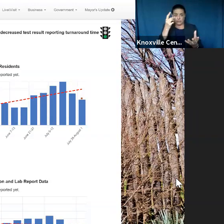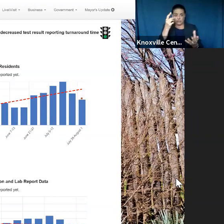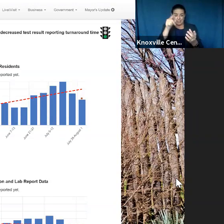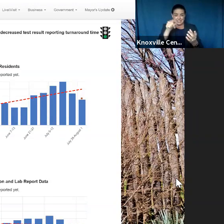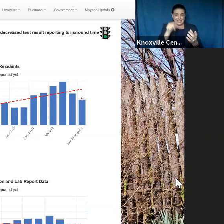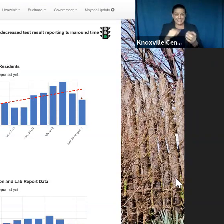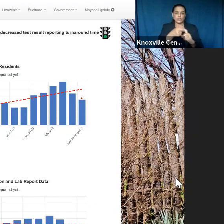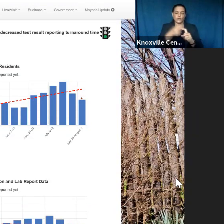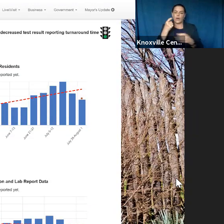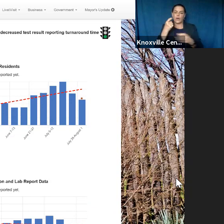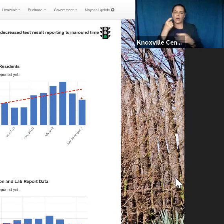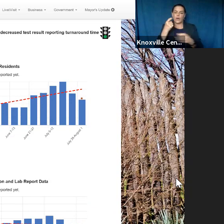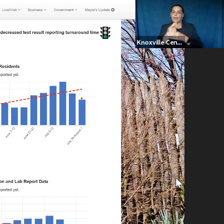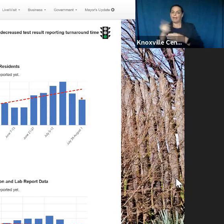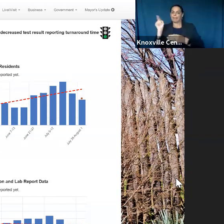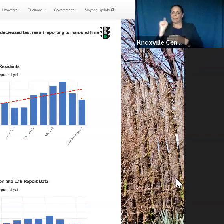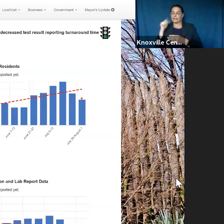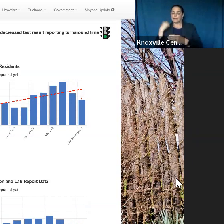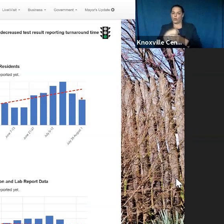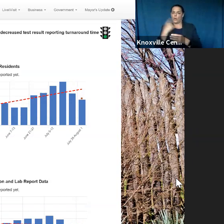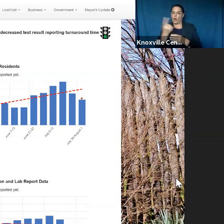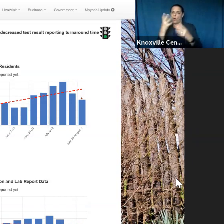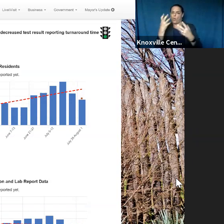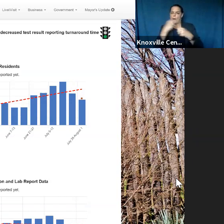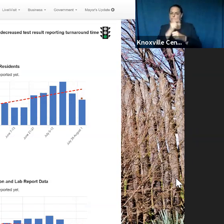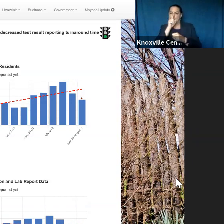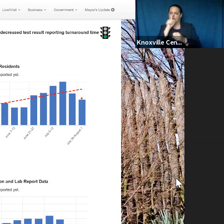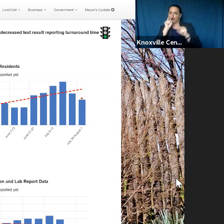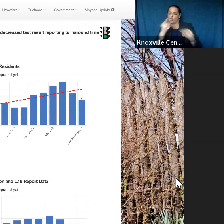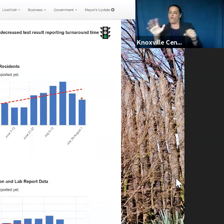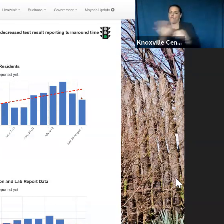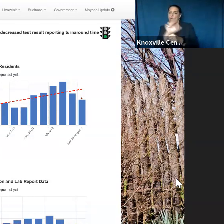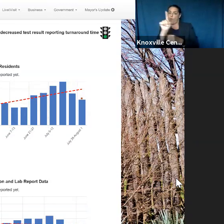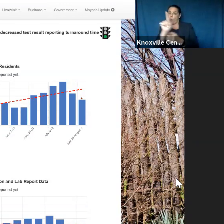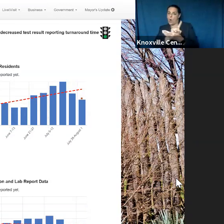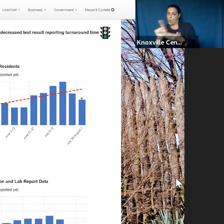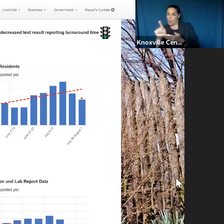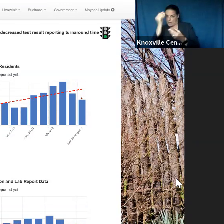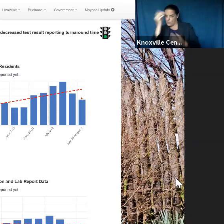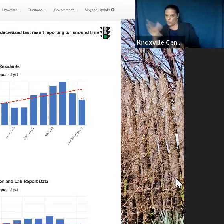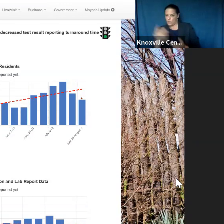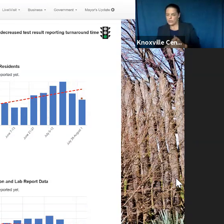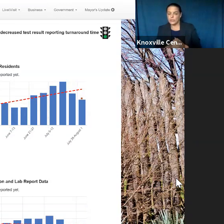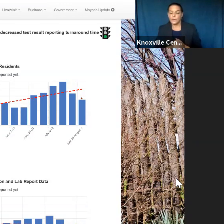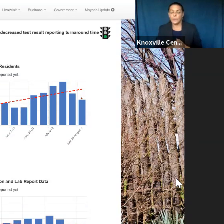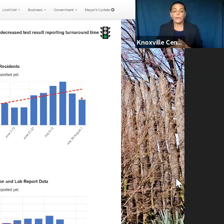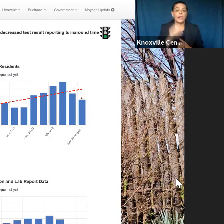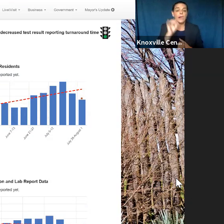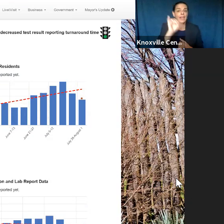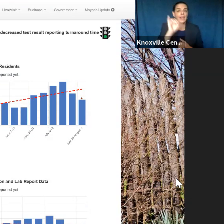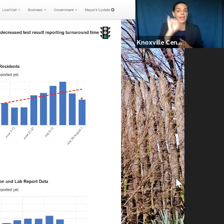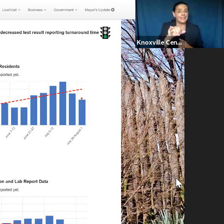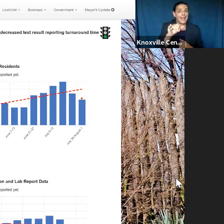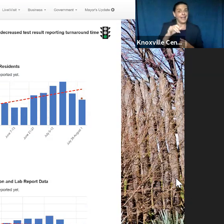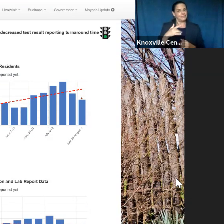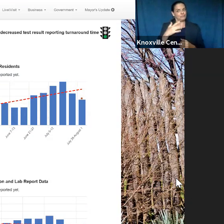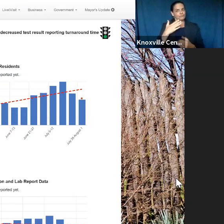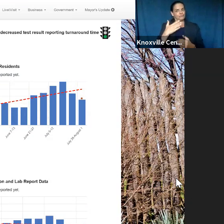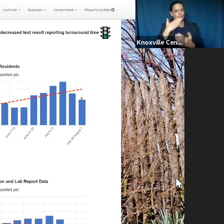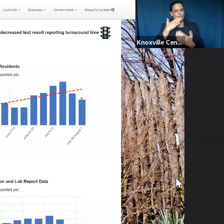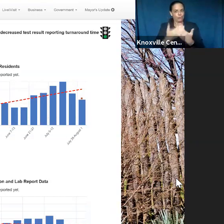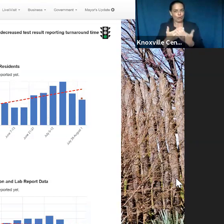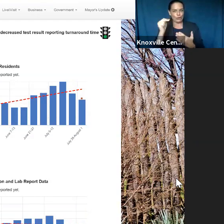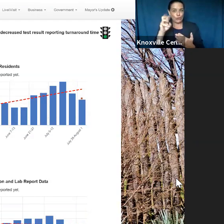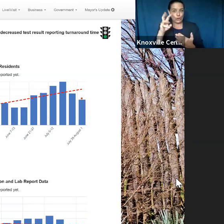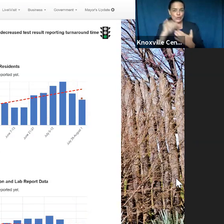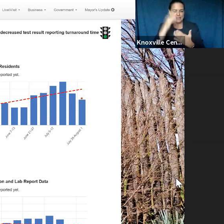is from the previous week, so we can always make sure we are looking at a full week of data. This is encouraging and why we are representing this benchmark as